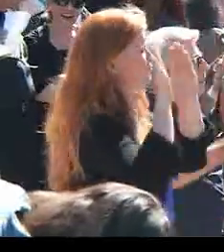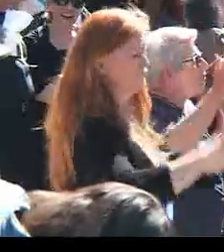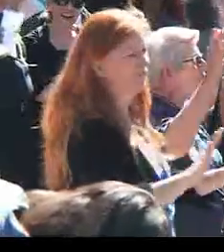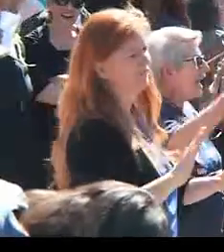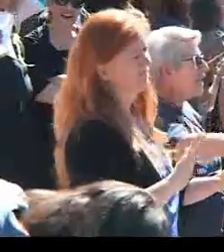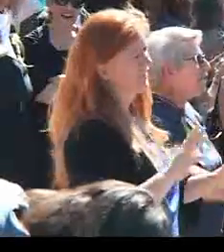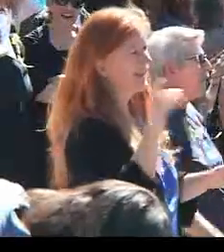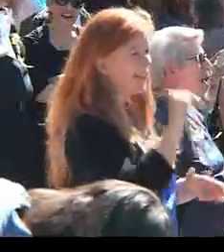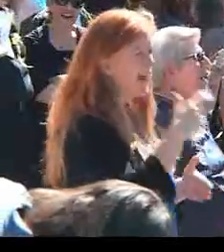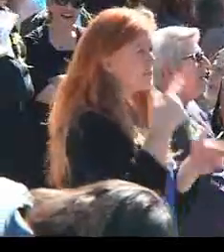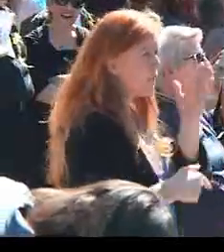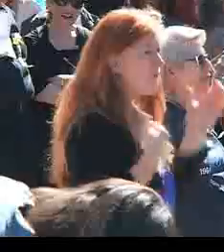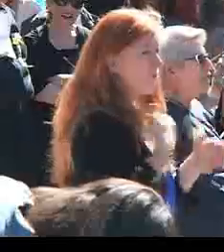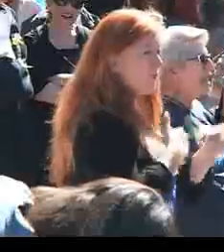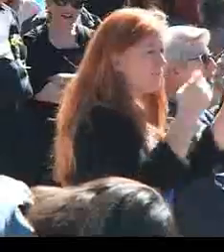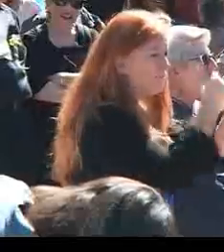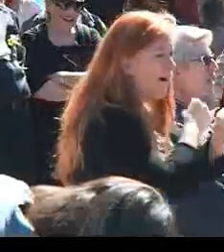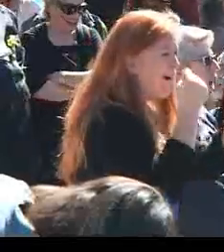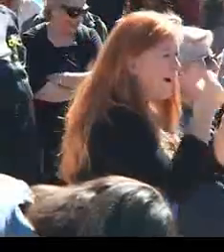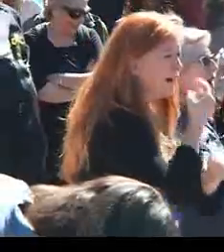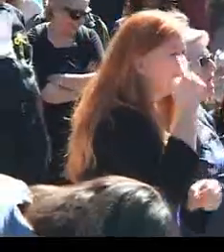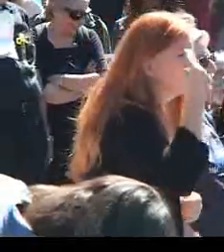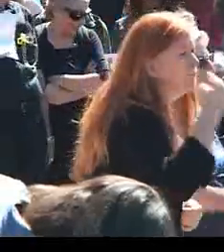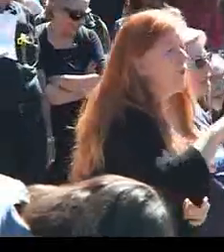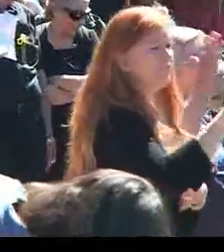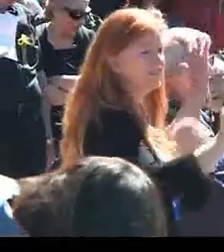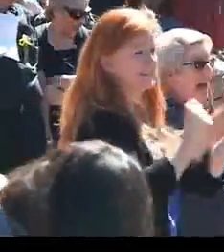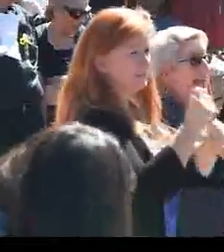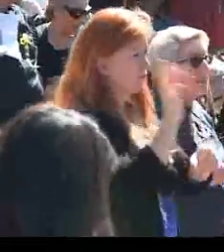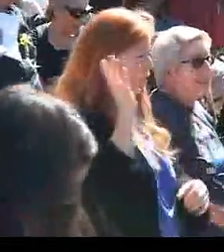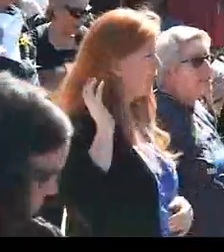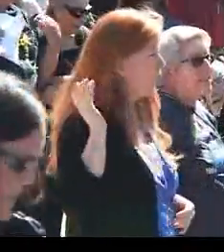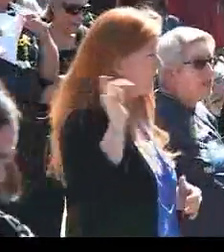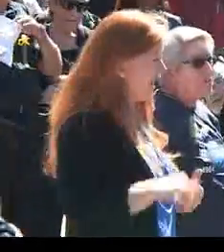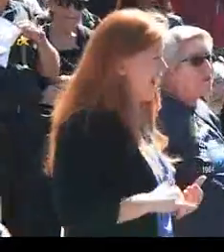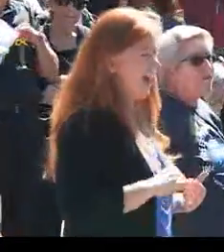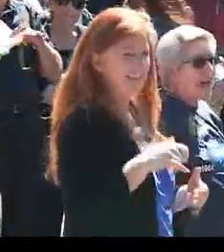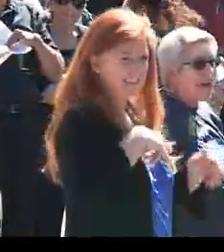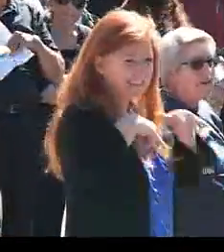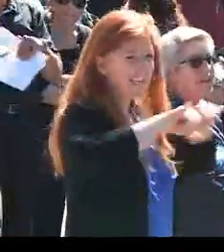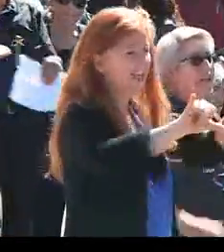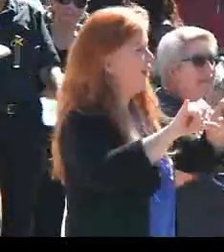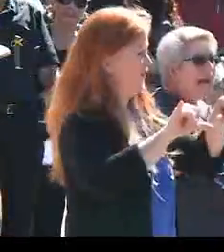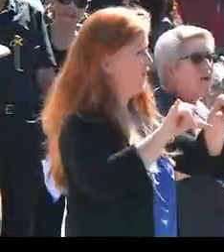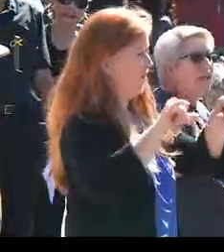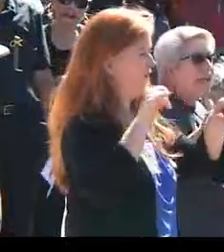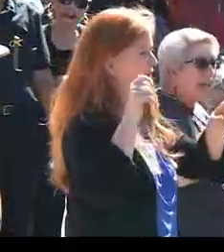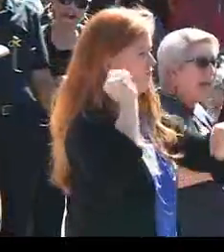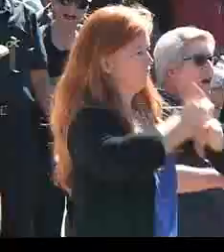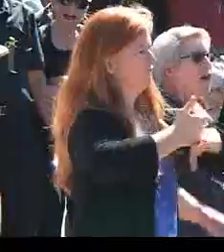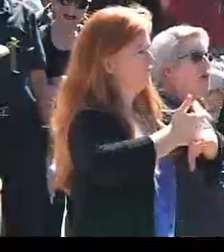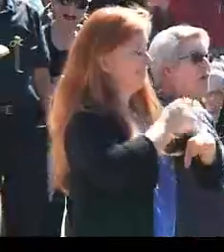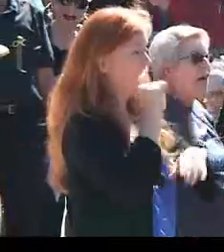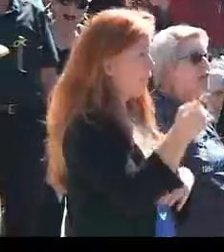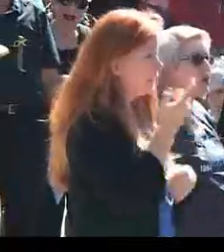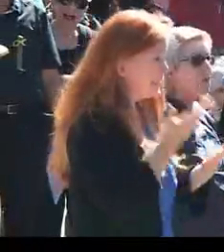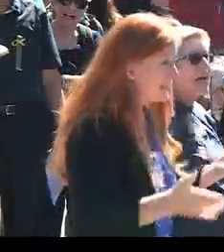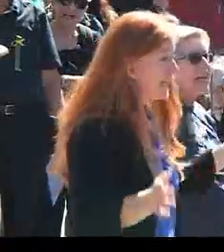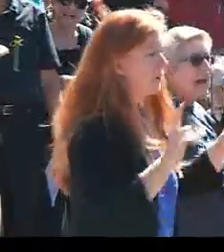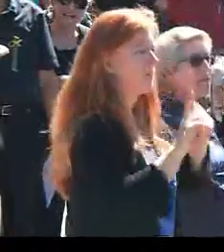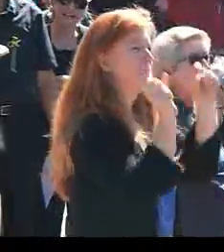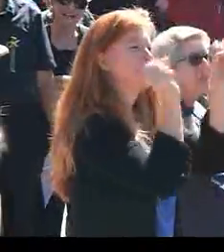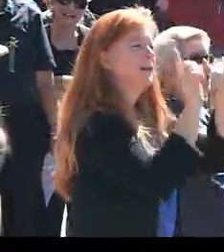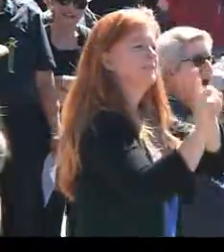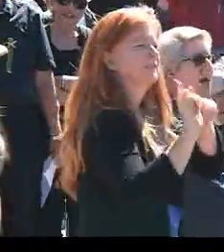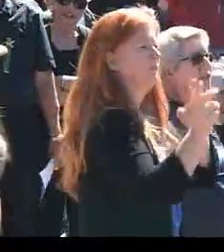that's what we were fighting for 50 years ago. And that at least still prevails, not only here, but on so